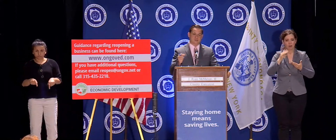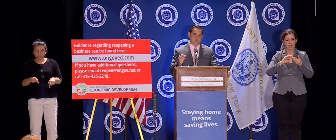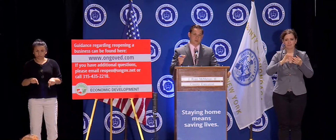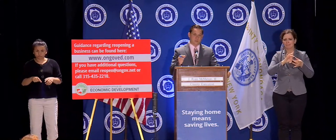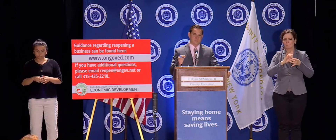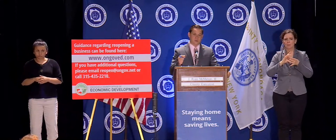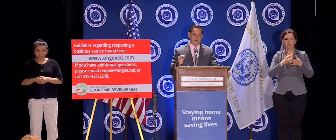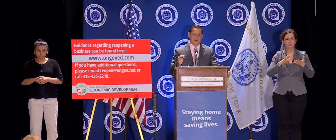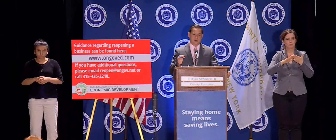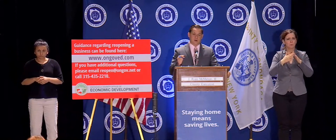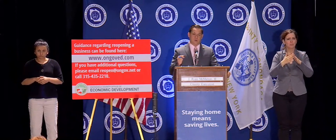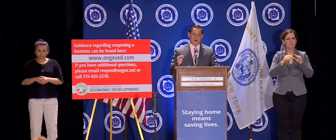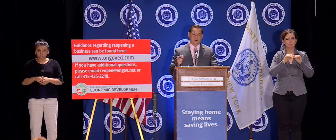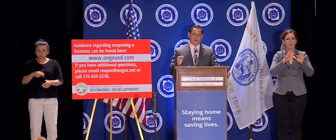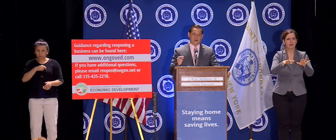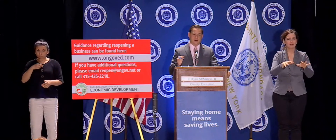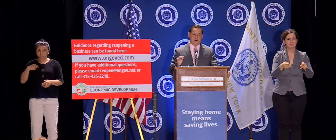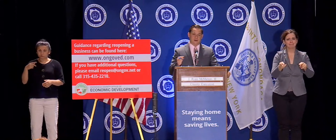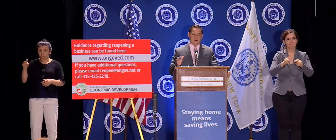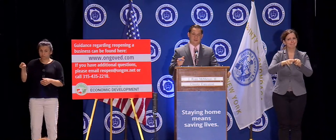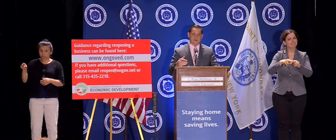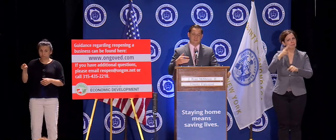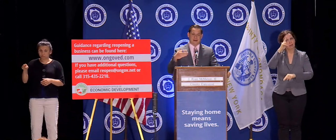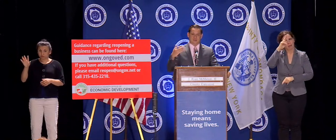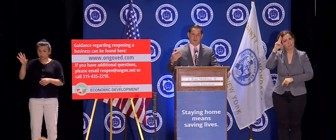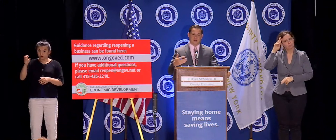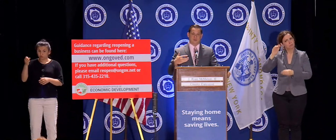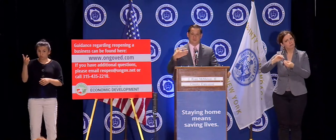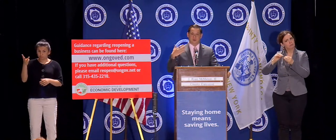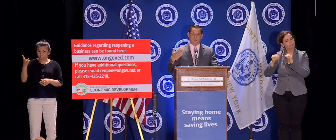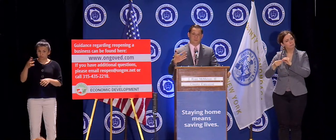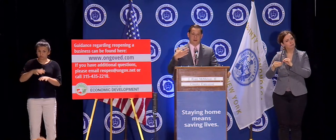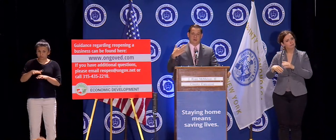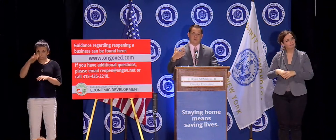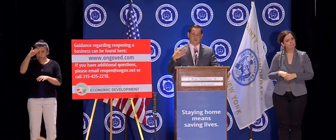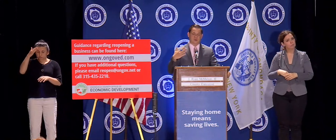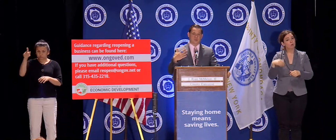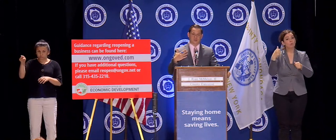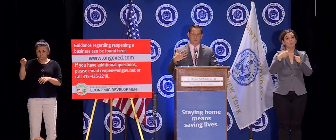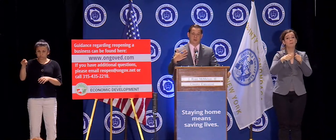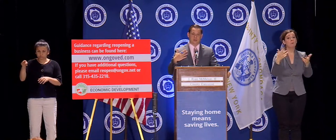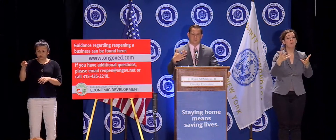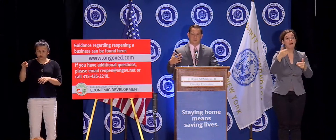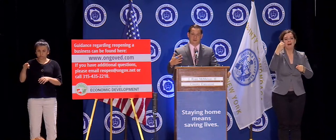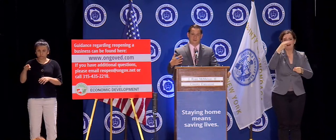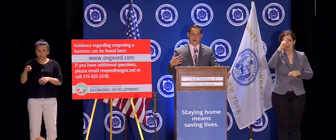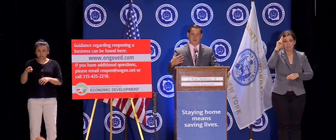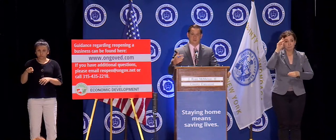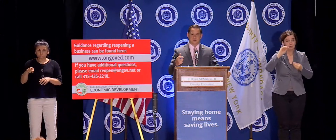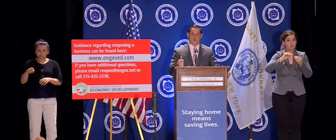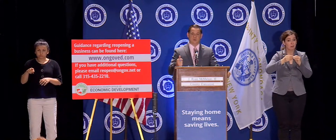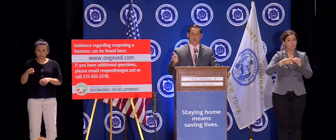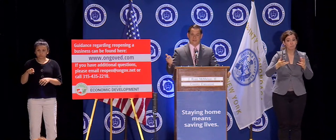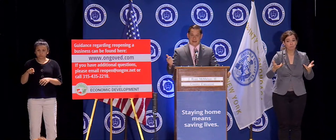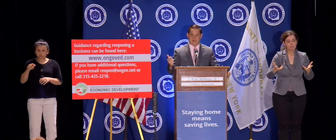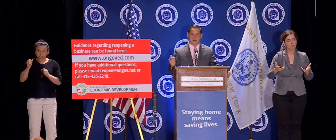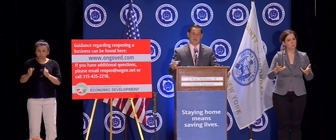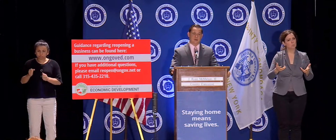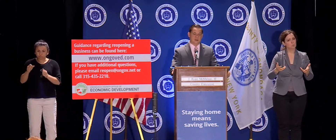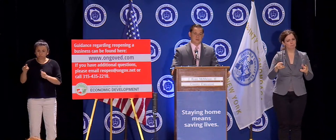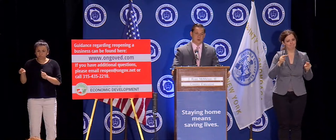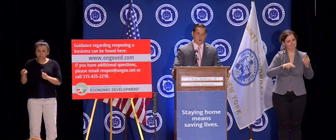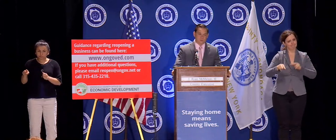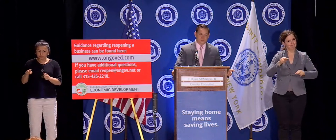The hospital numbers are what is the metric of your medical infrastructure's ability to fight the virus to avoid